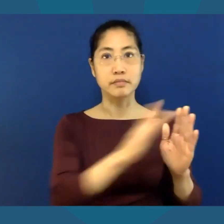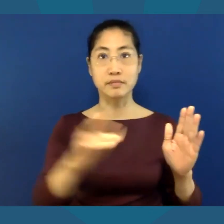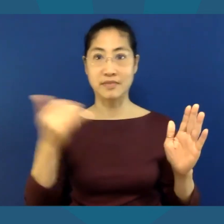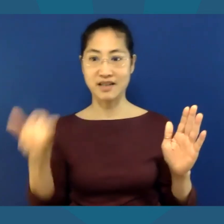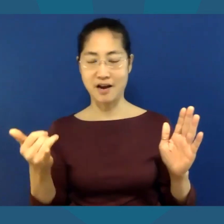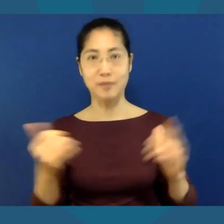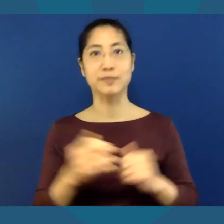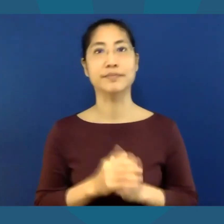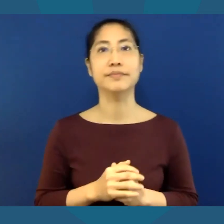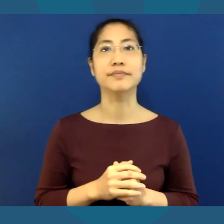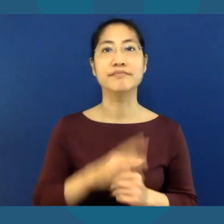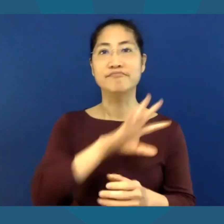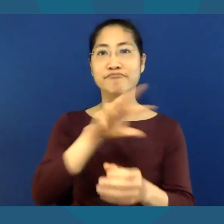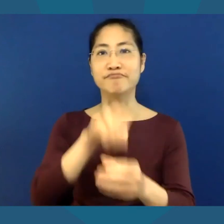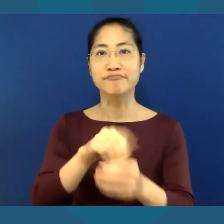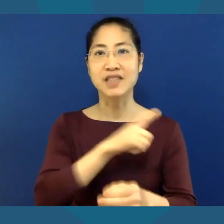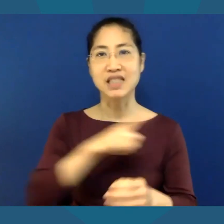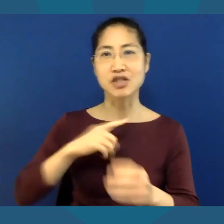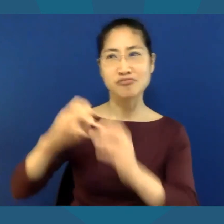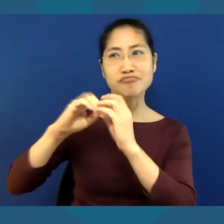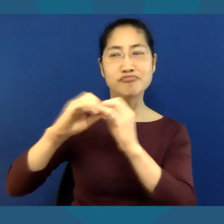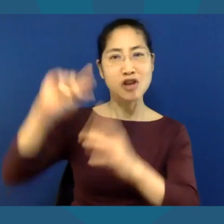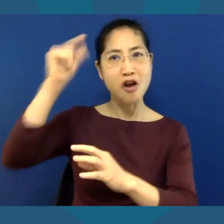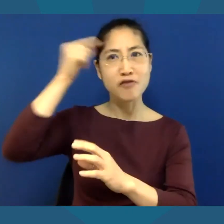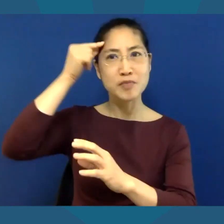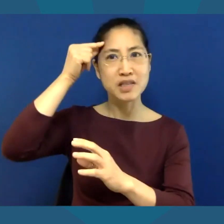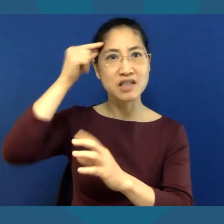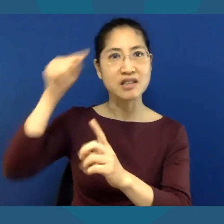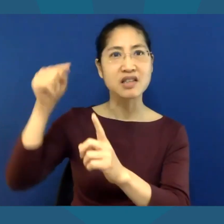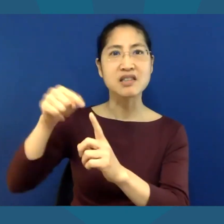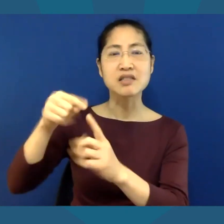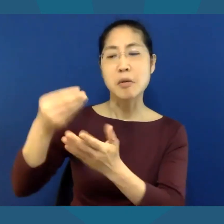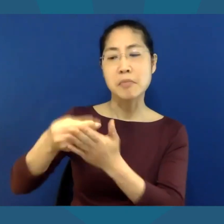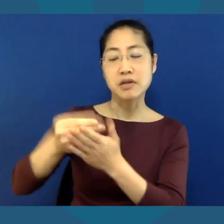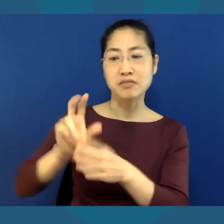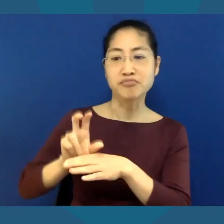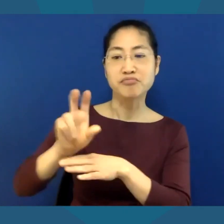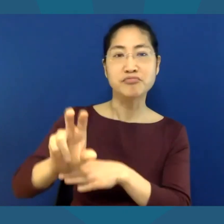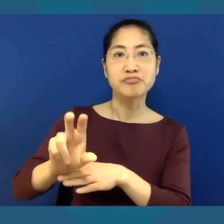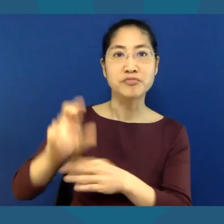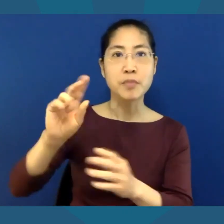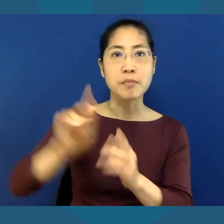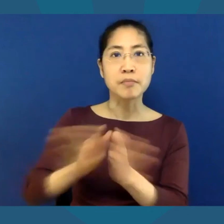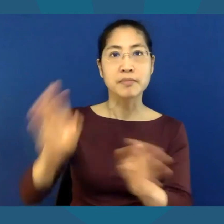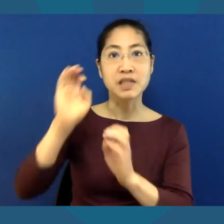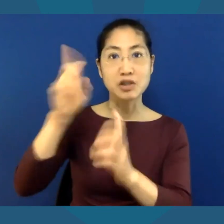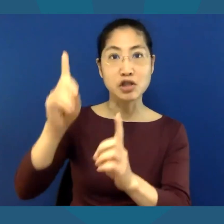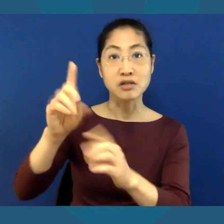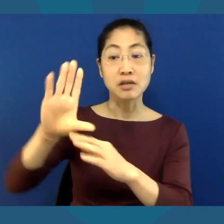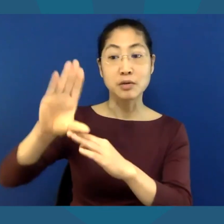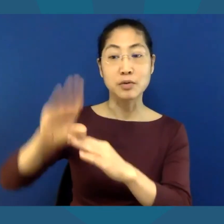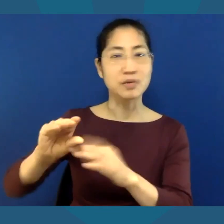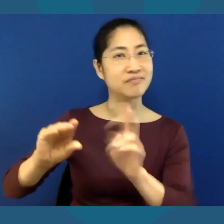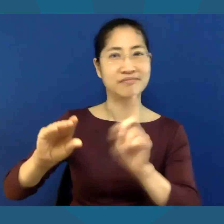Since 2008, she has run for the legislature to fight against the systemic